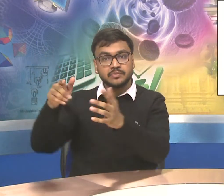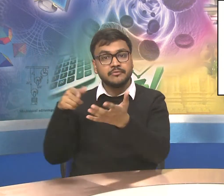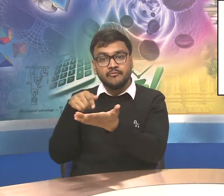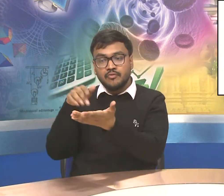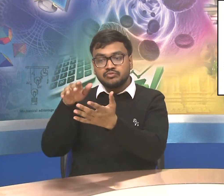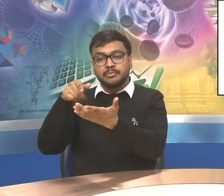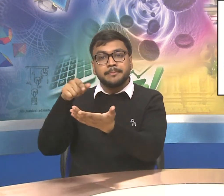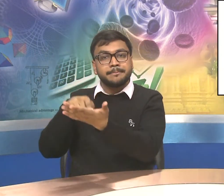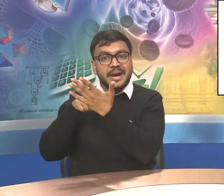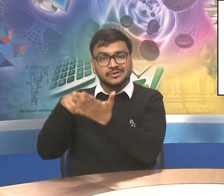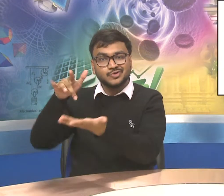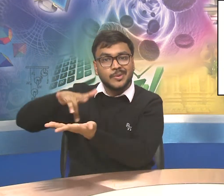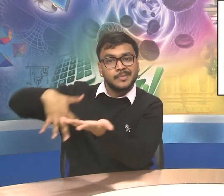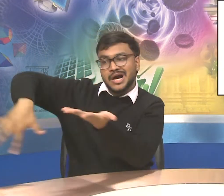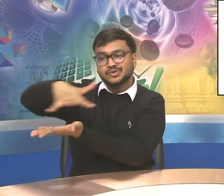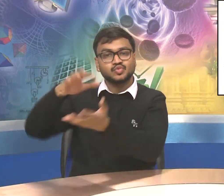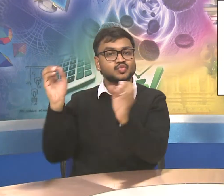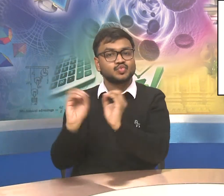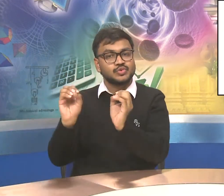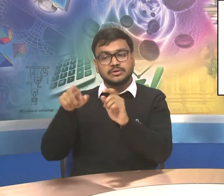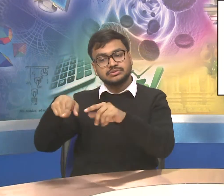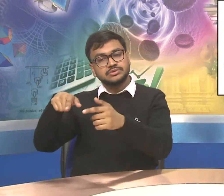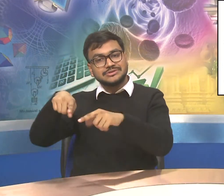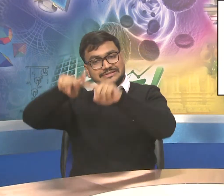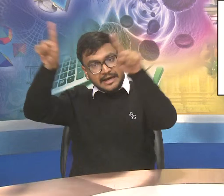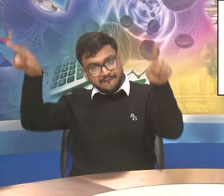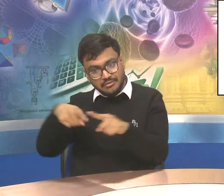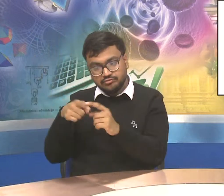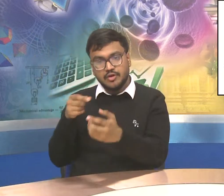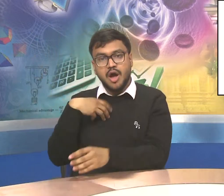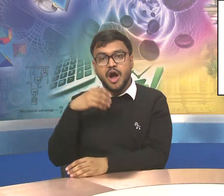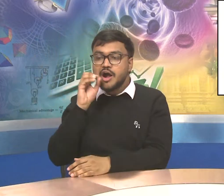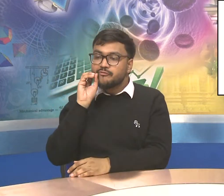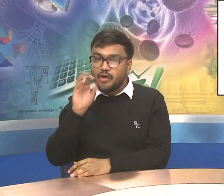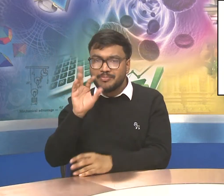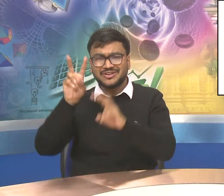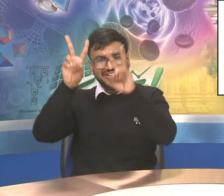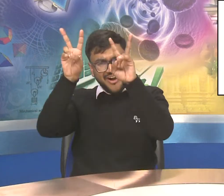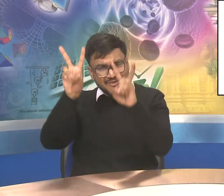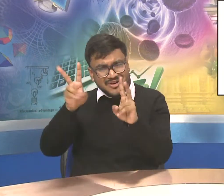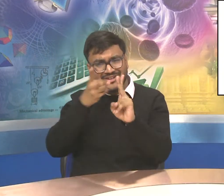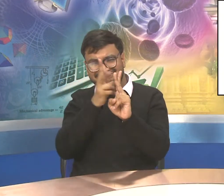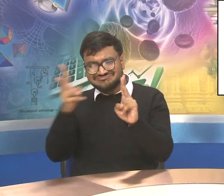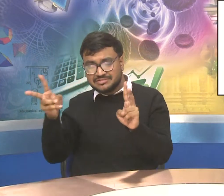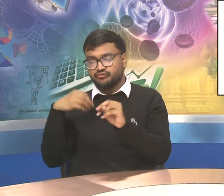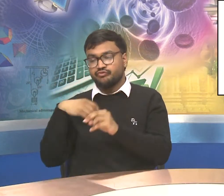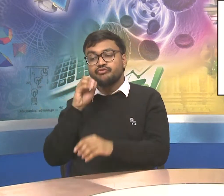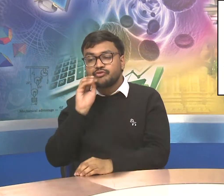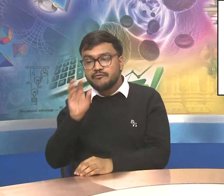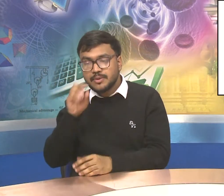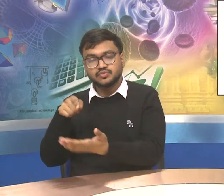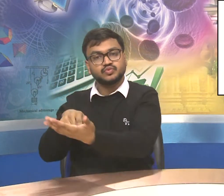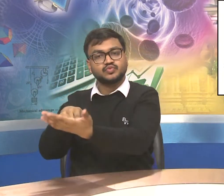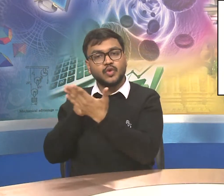but in information services, attempt is made to provide exact information.